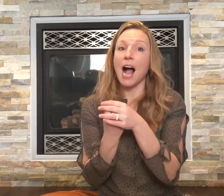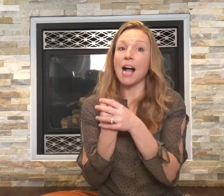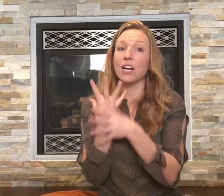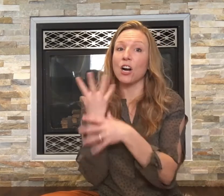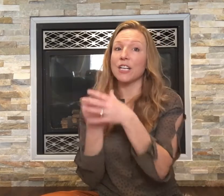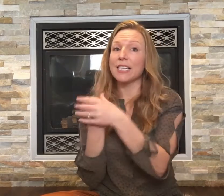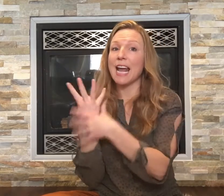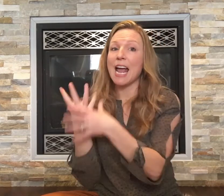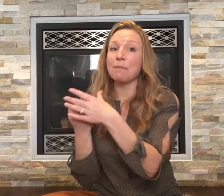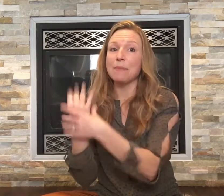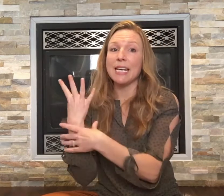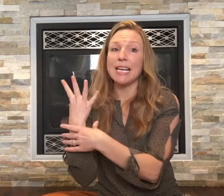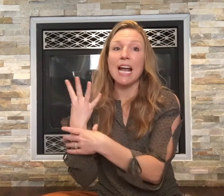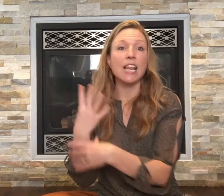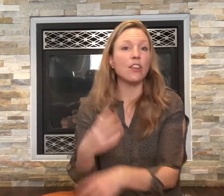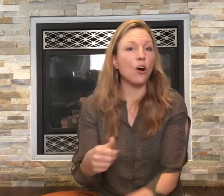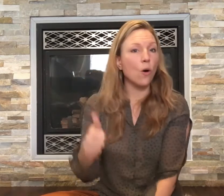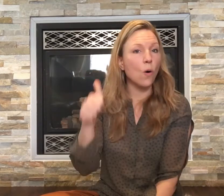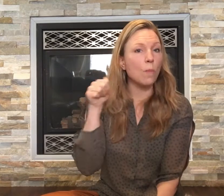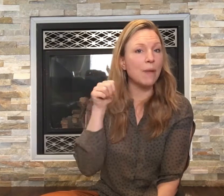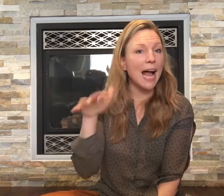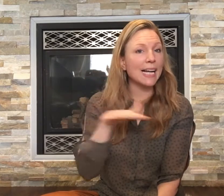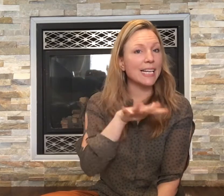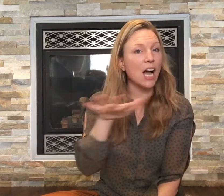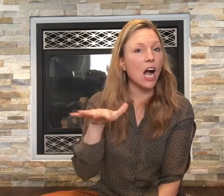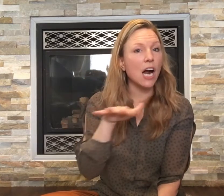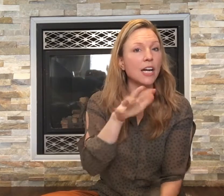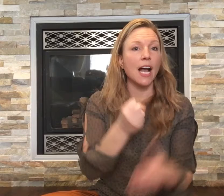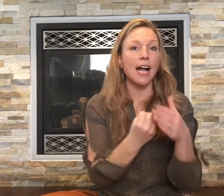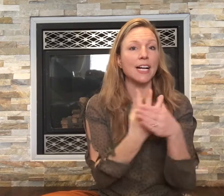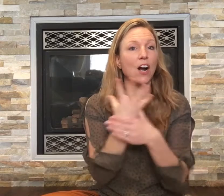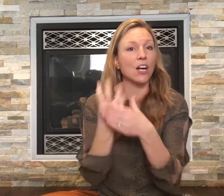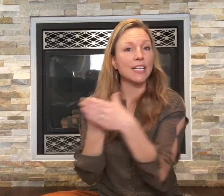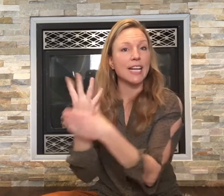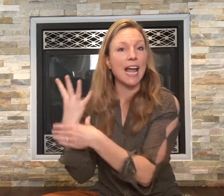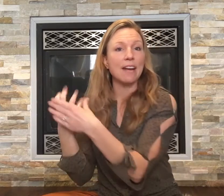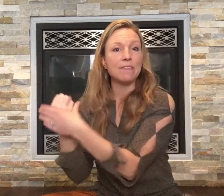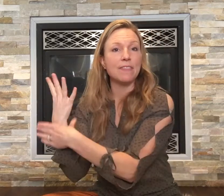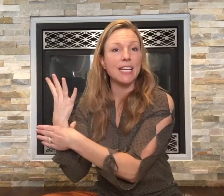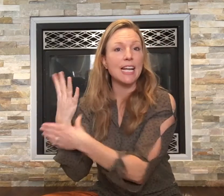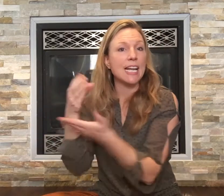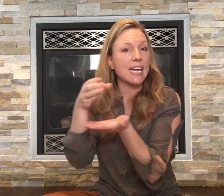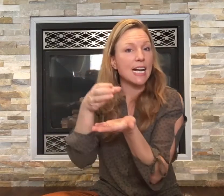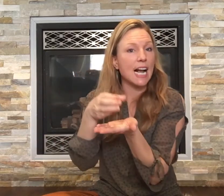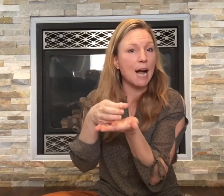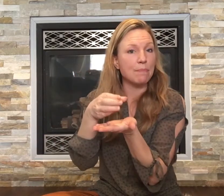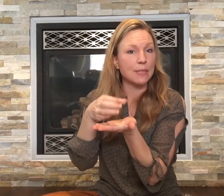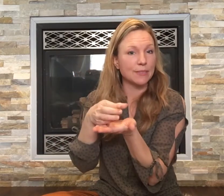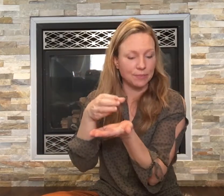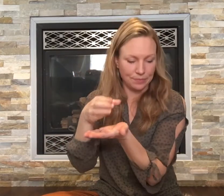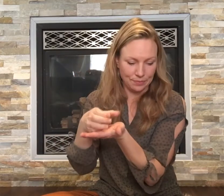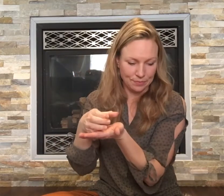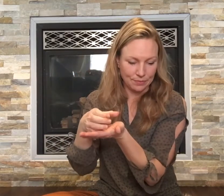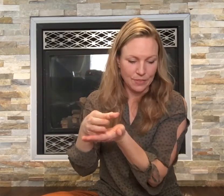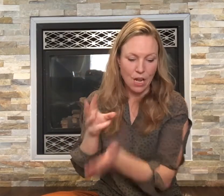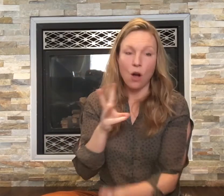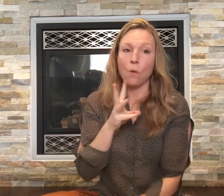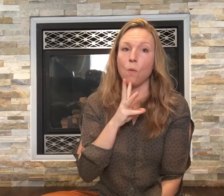A garden can be the whole backyard. A garden can be in a cup.